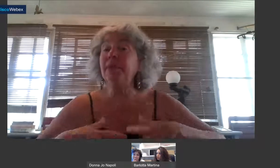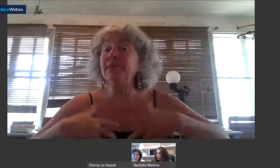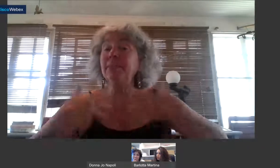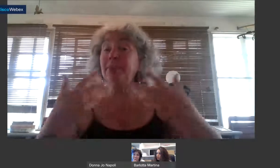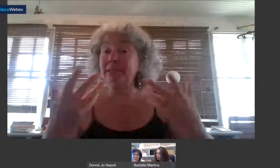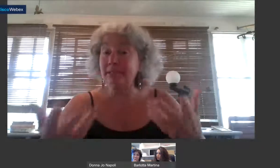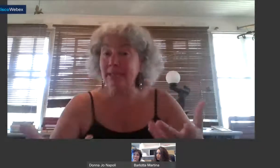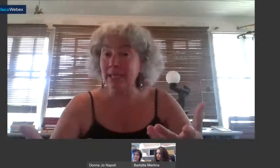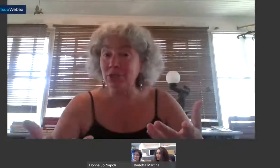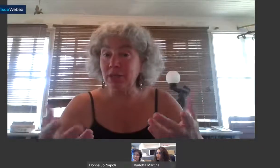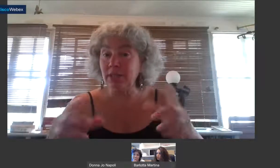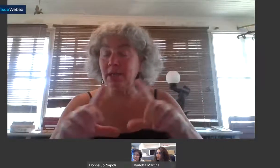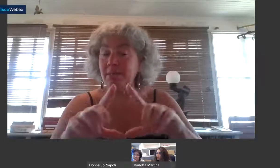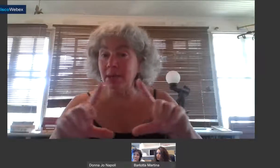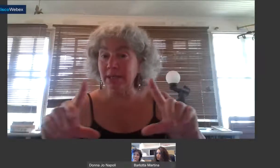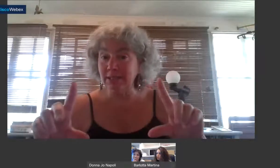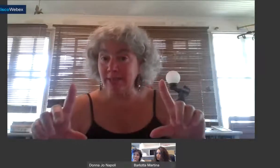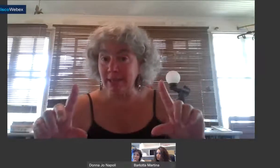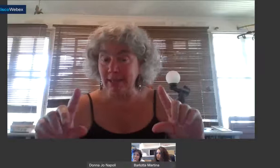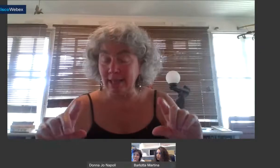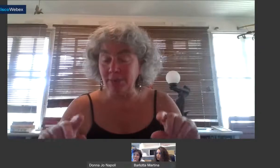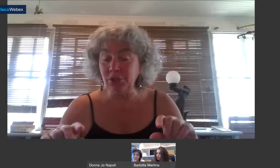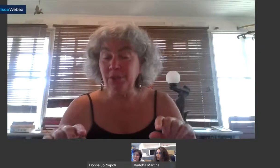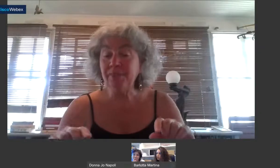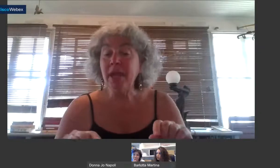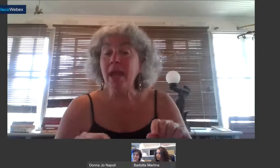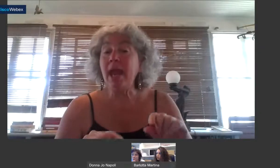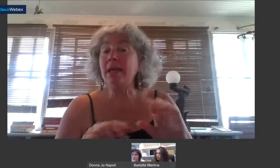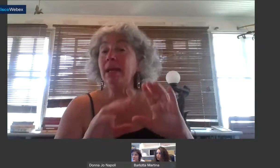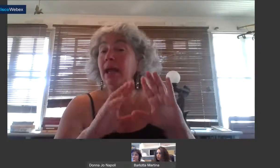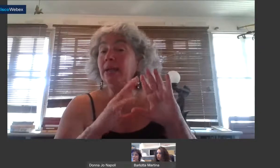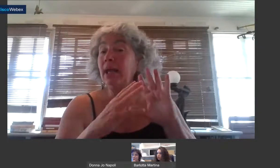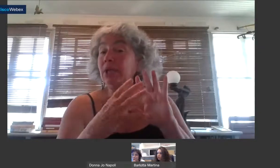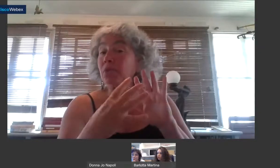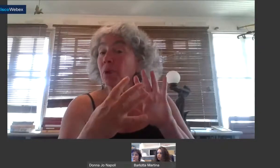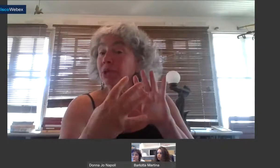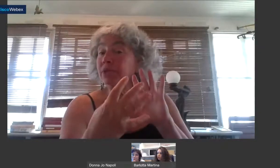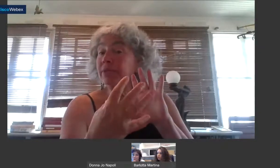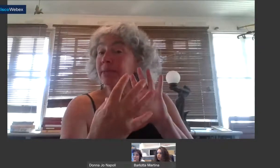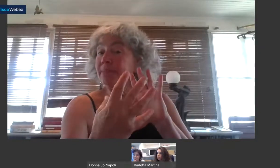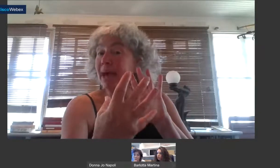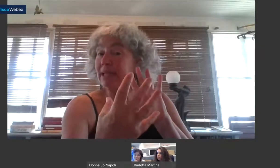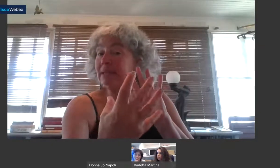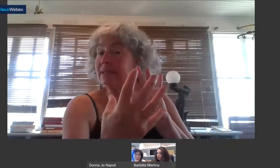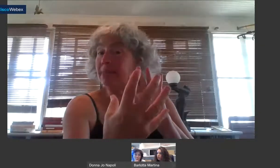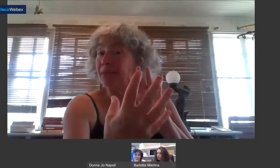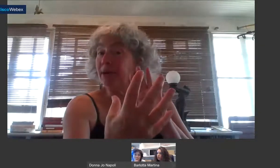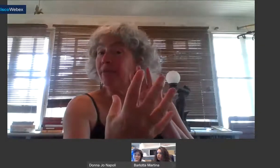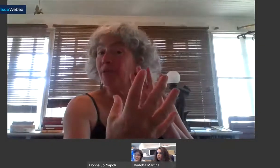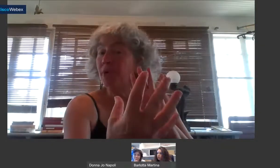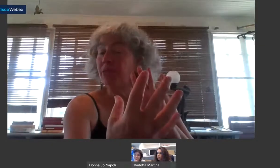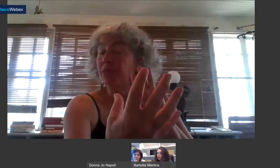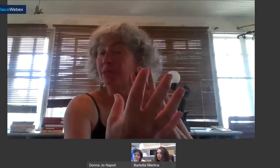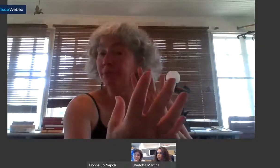giving a presentation in American Sign Language, and you watch it, they might stay pretty formal